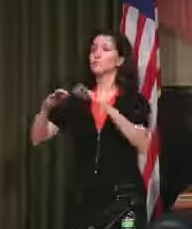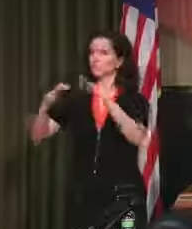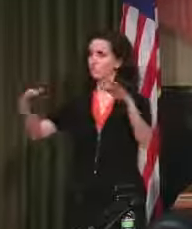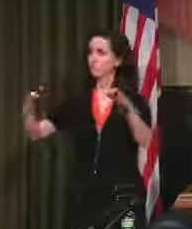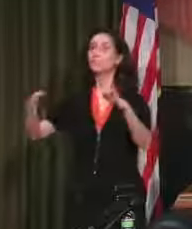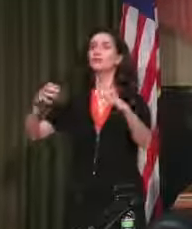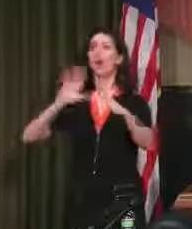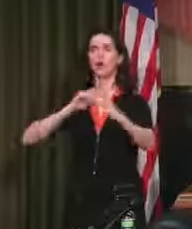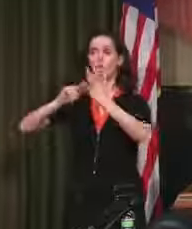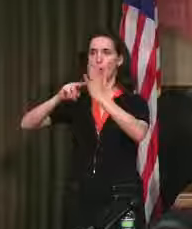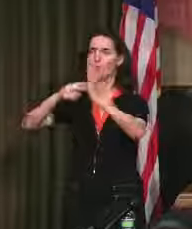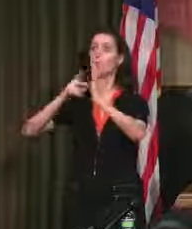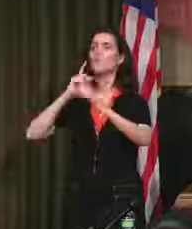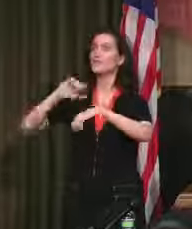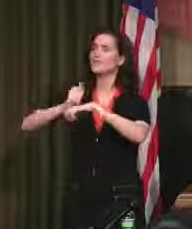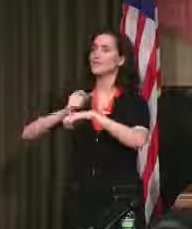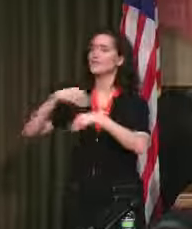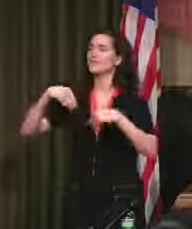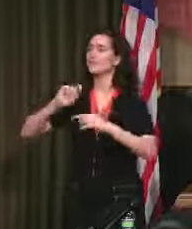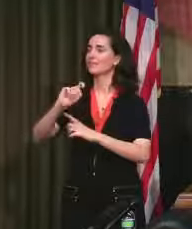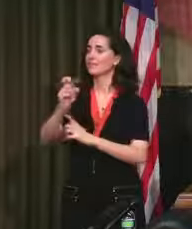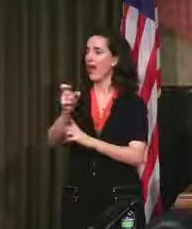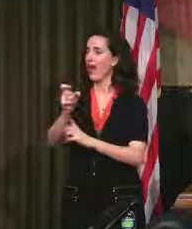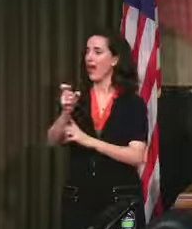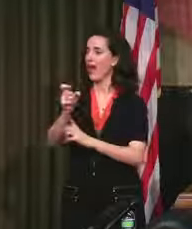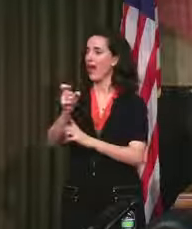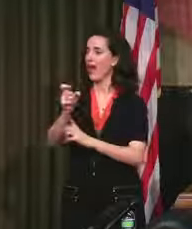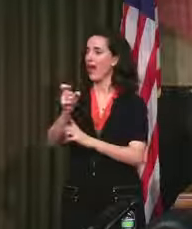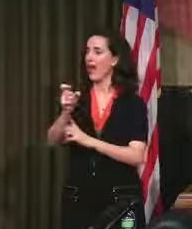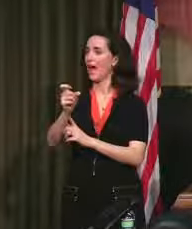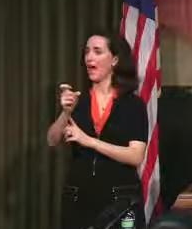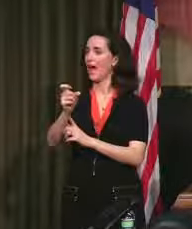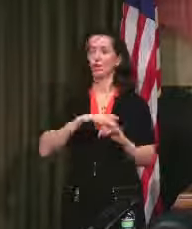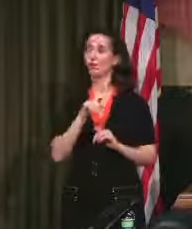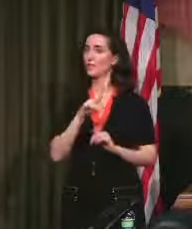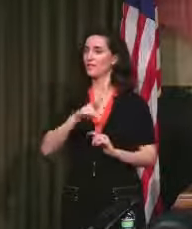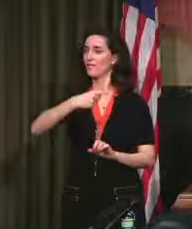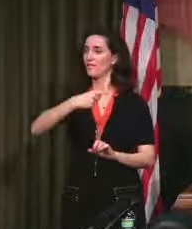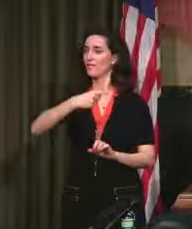putting the sales tax to begin with on a 27-month,